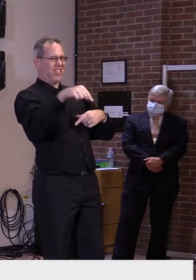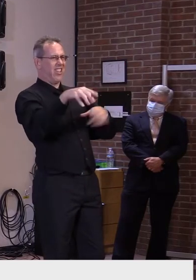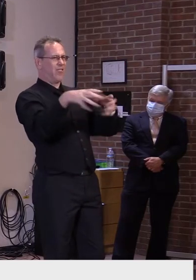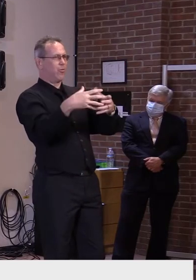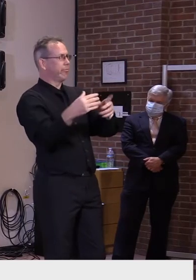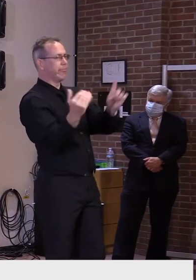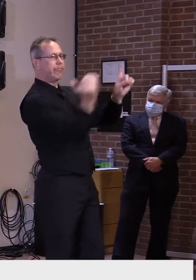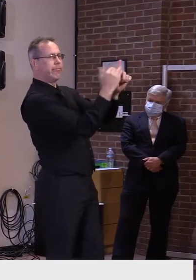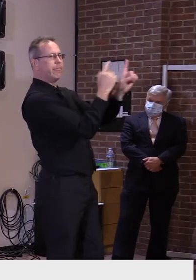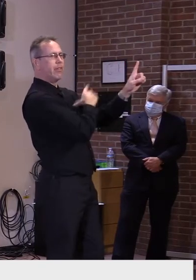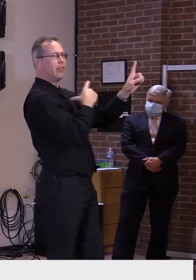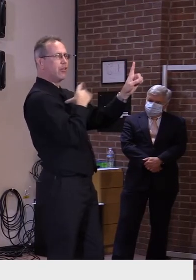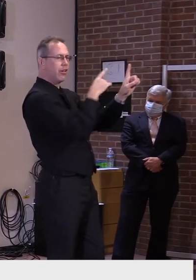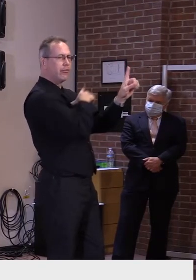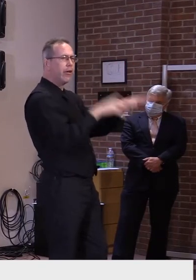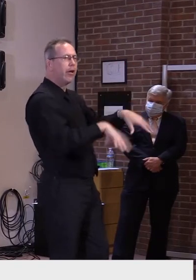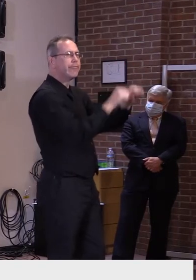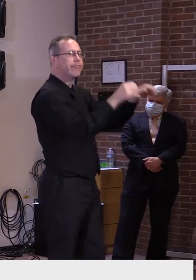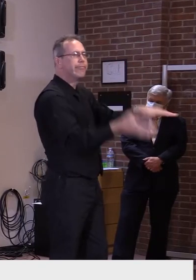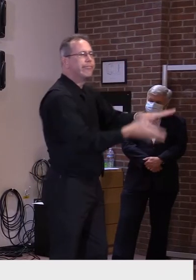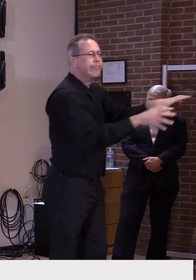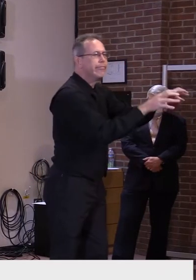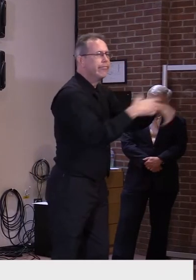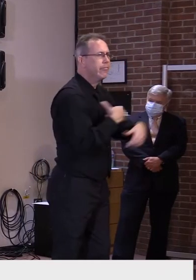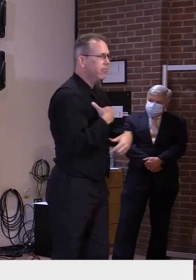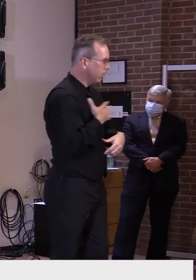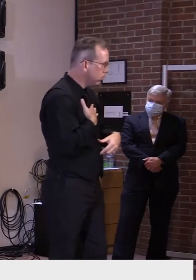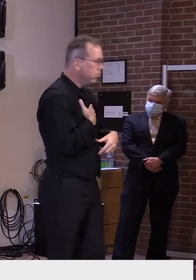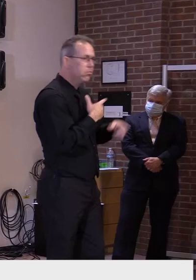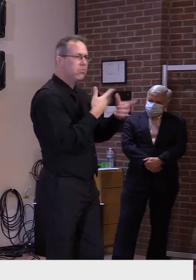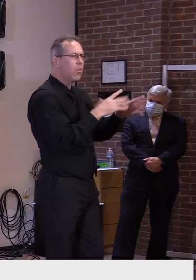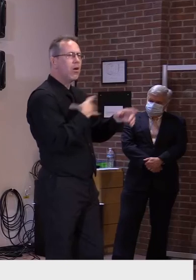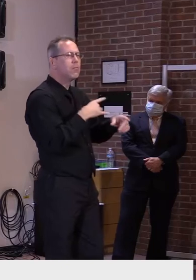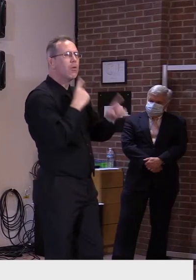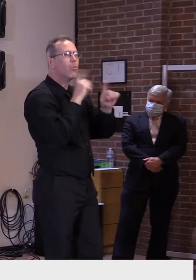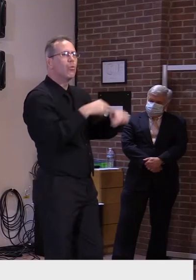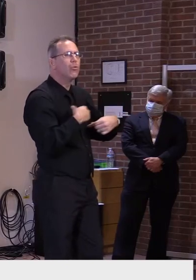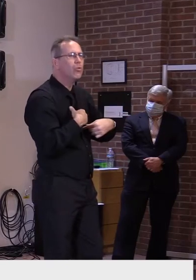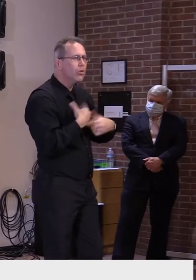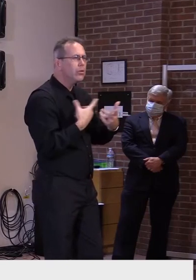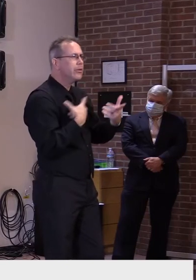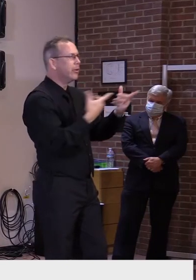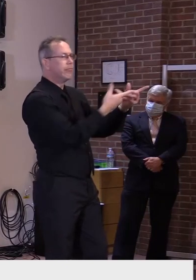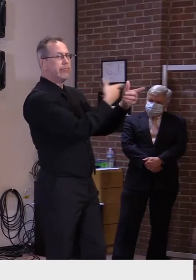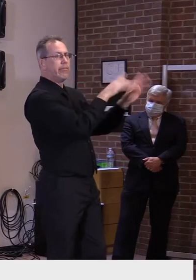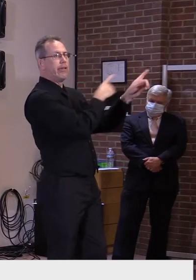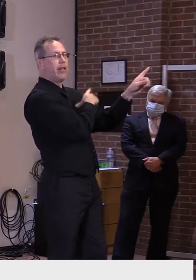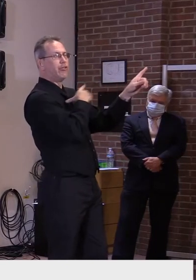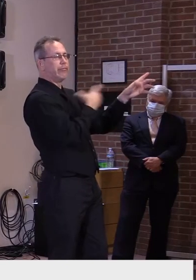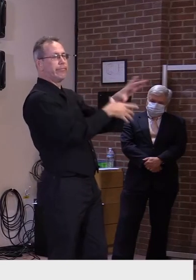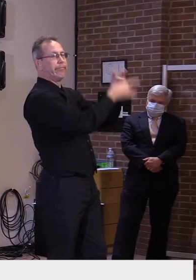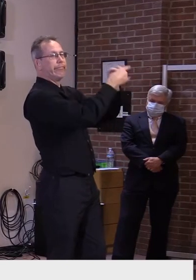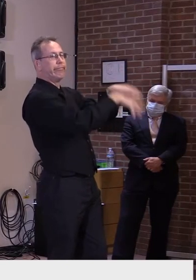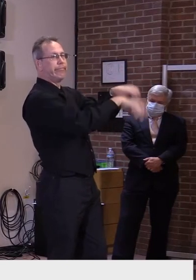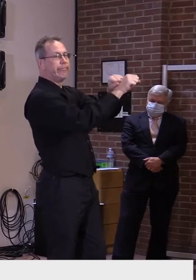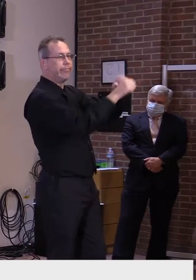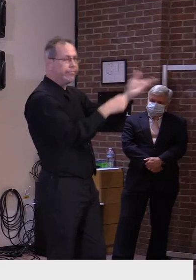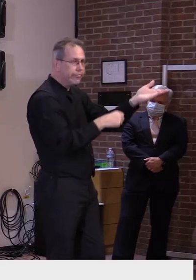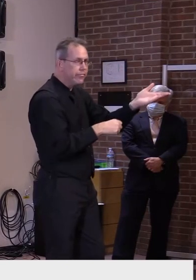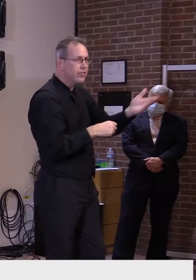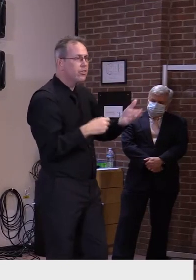I'm at least putting this on the table. So maybe you should be asking VLCT and not